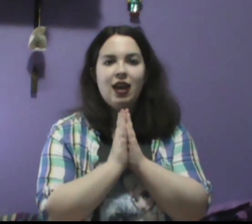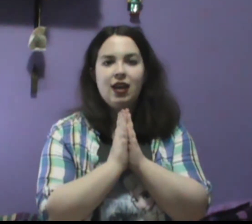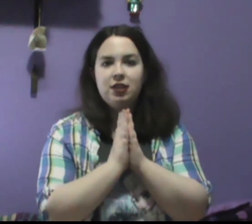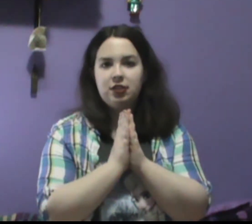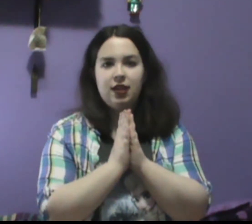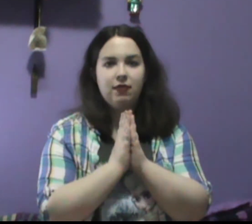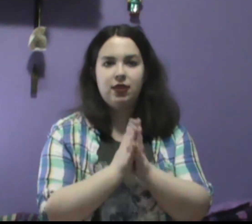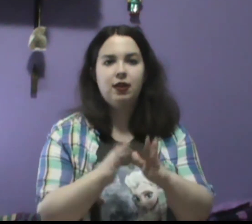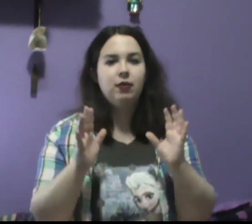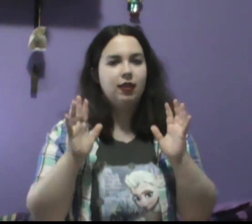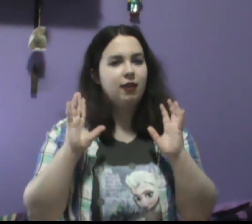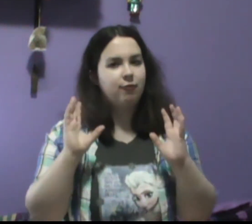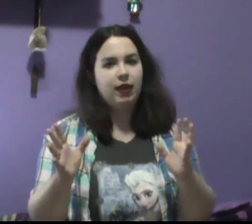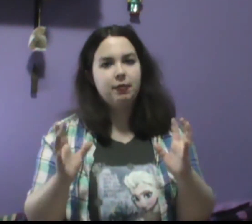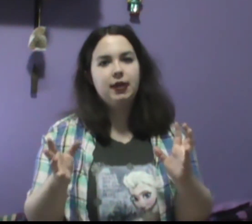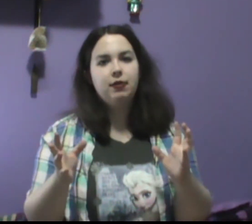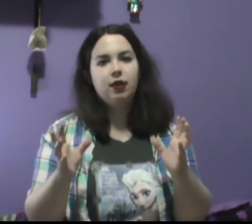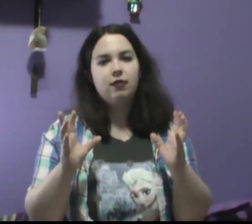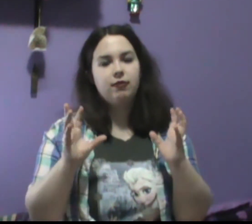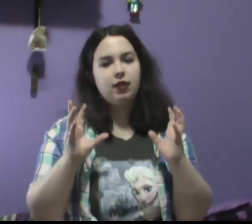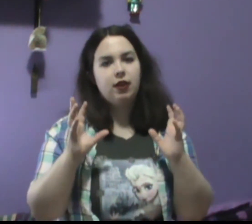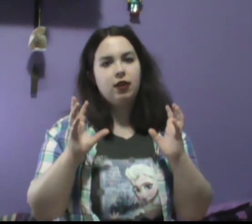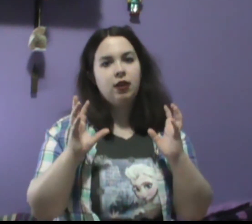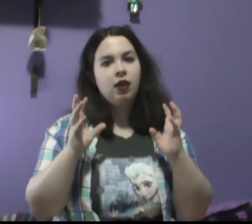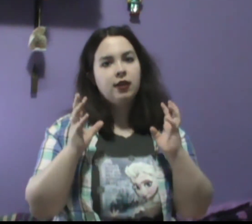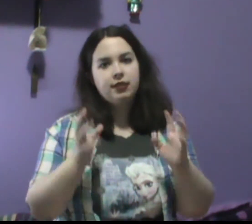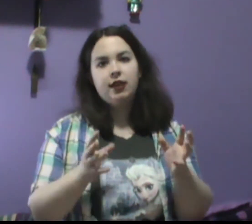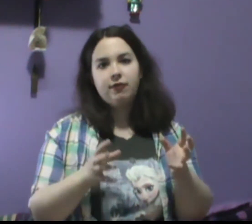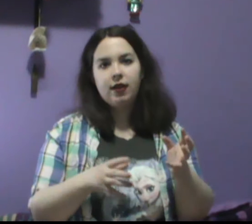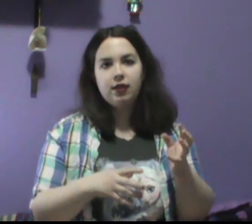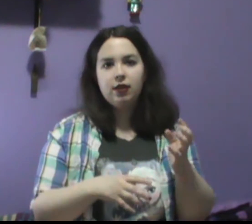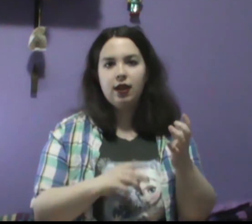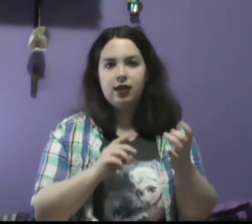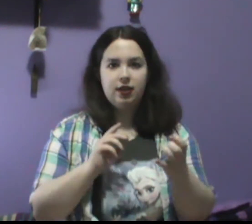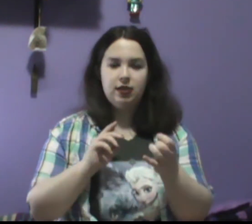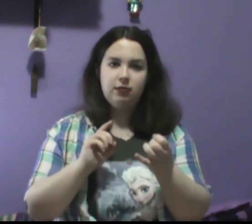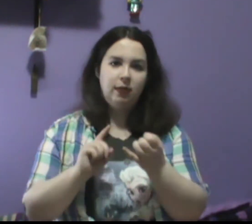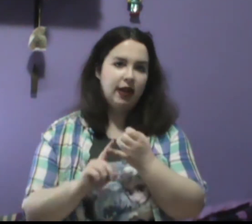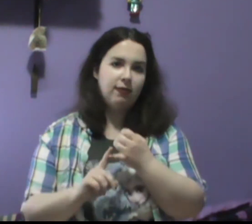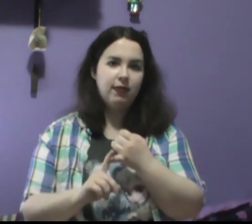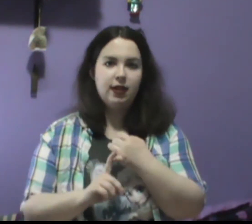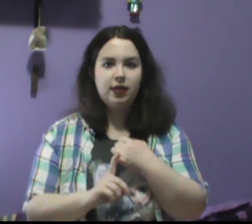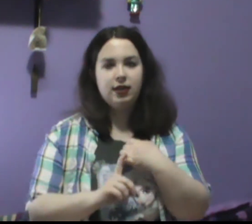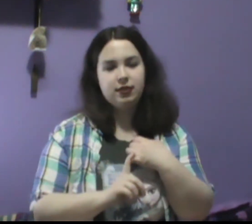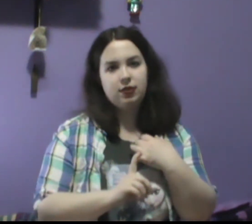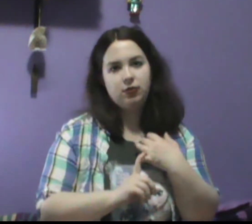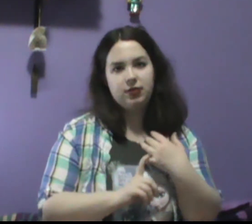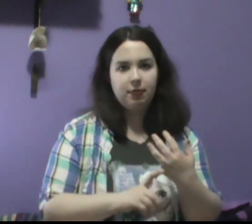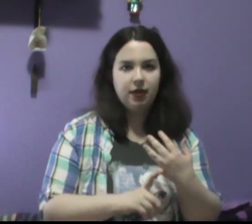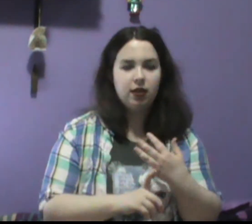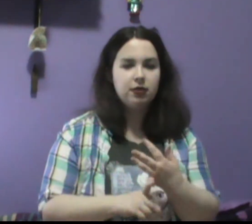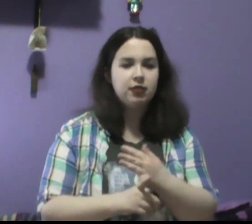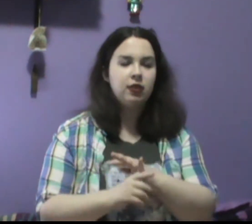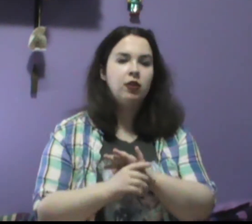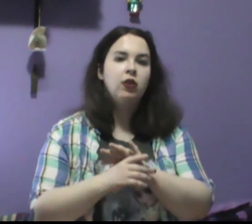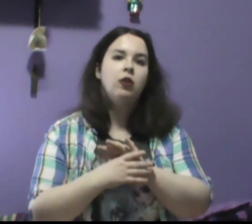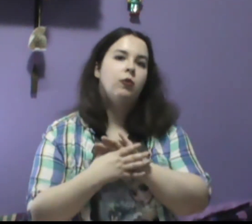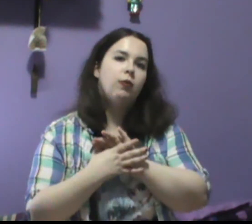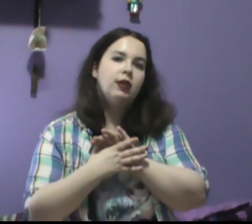And just everything around that family of the stepfather and his wife and his two stepdaughters